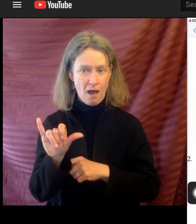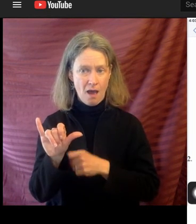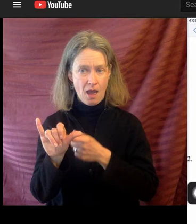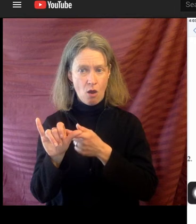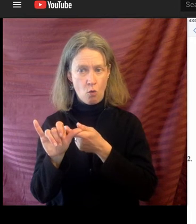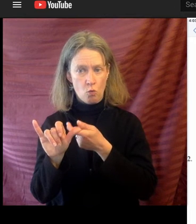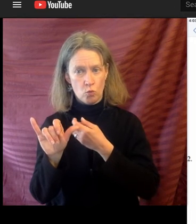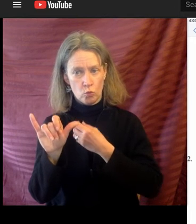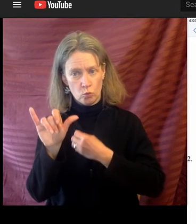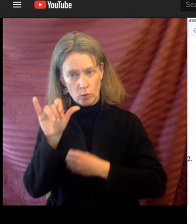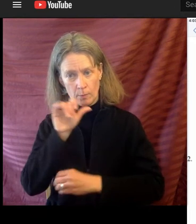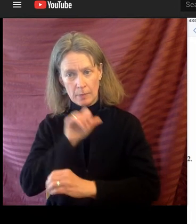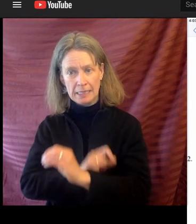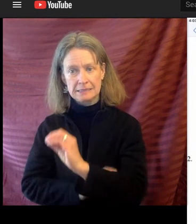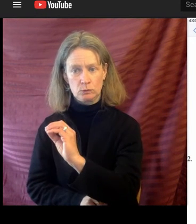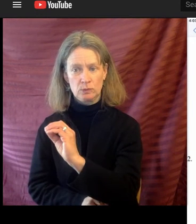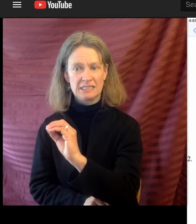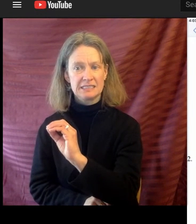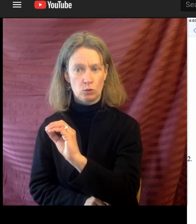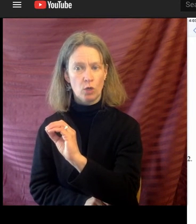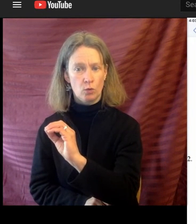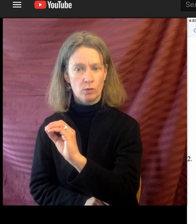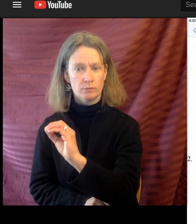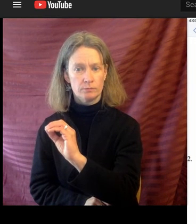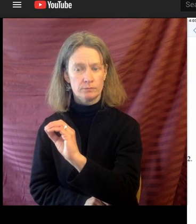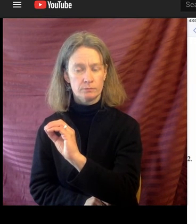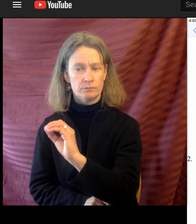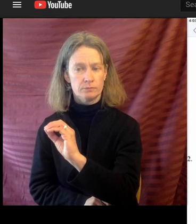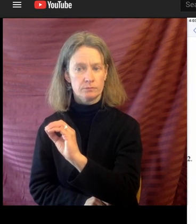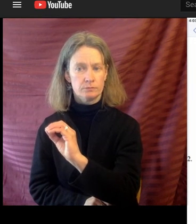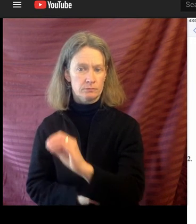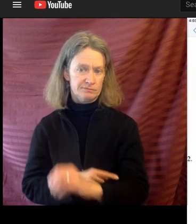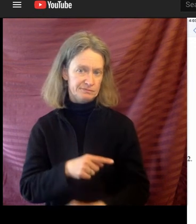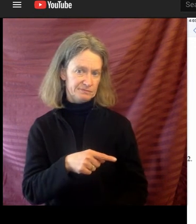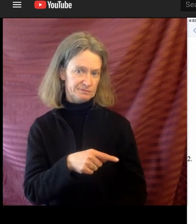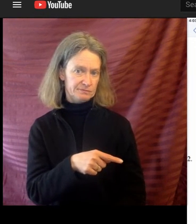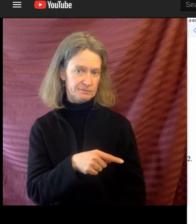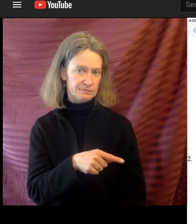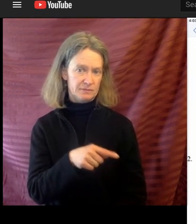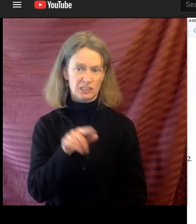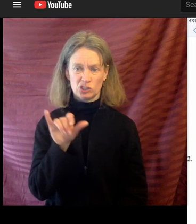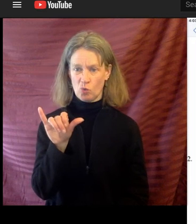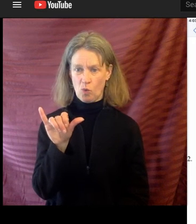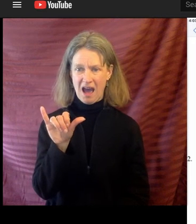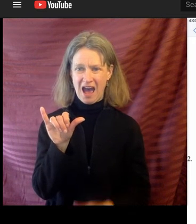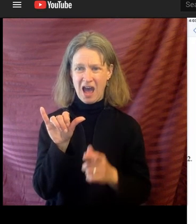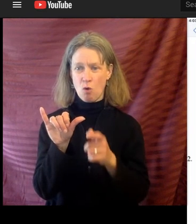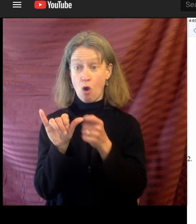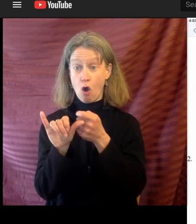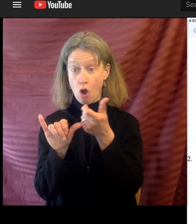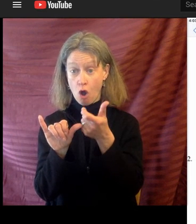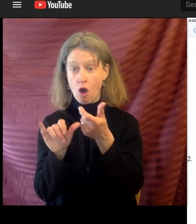put a 0. So all we did was replace y with 0.